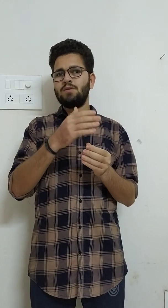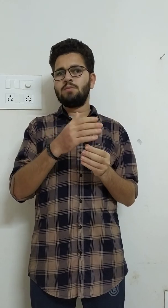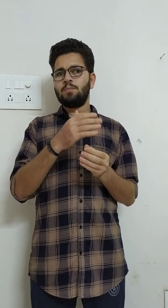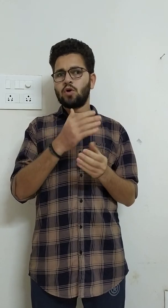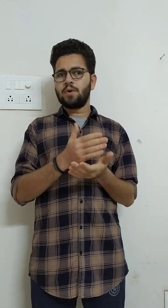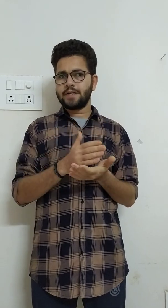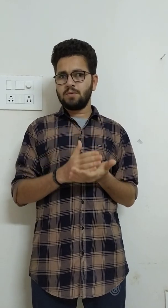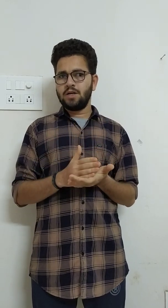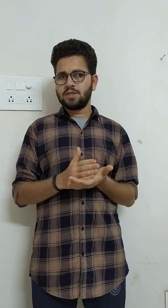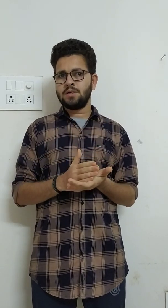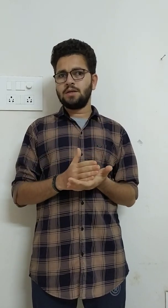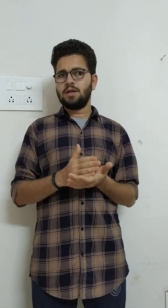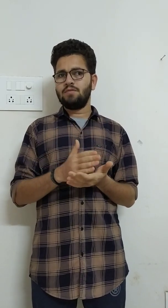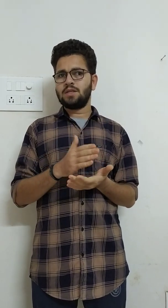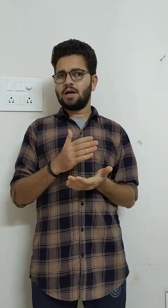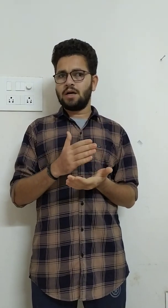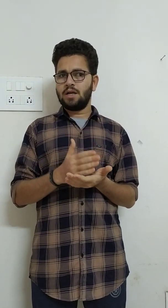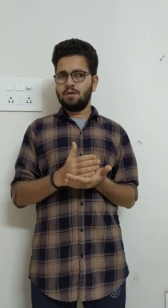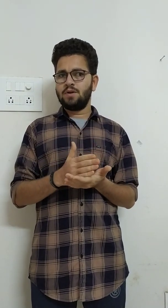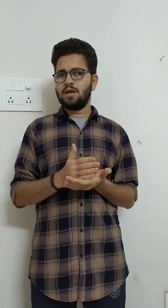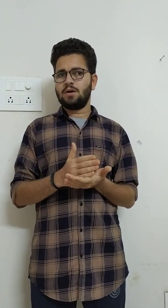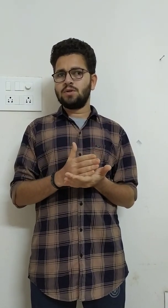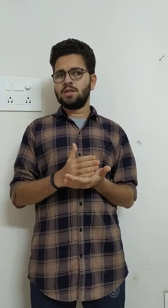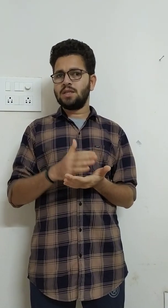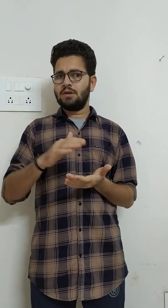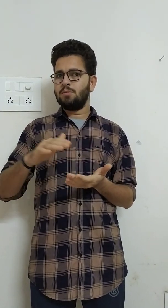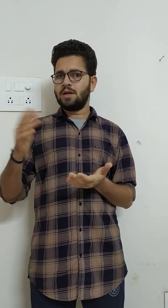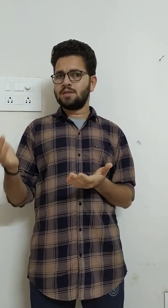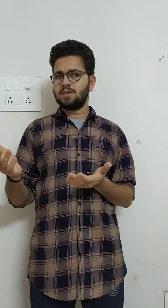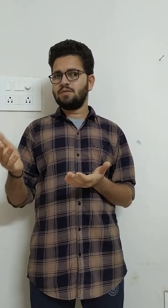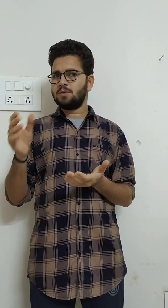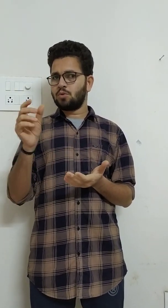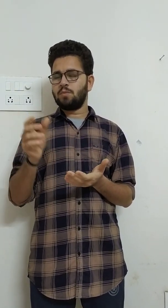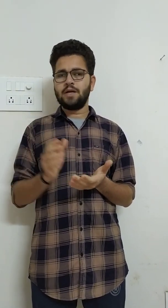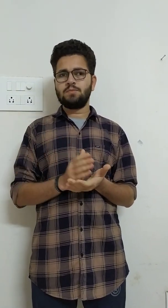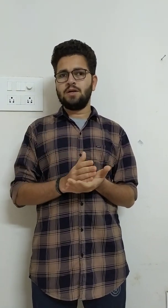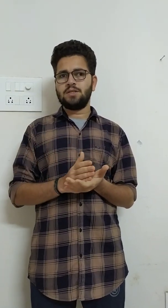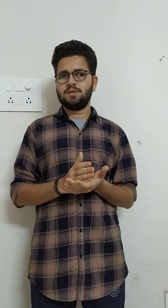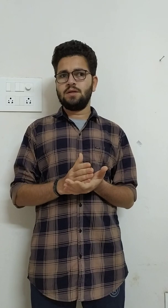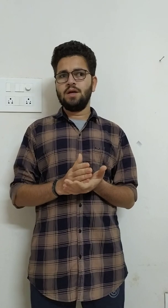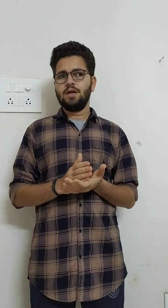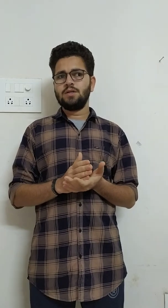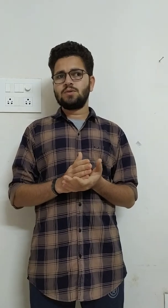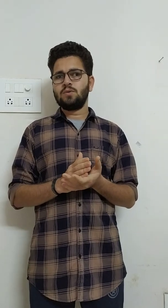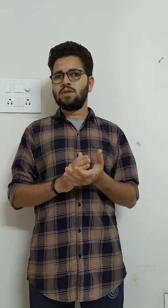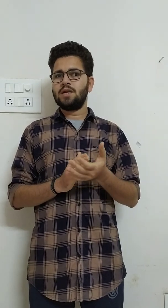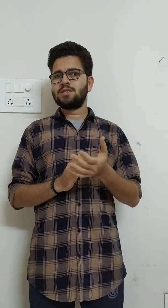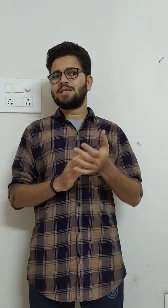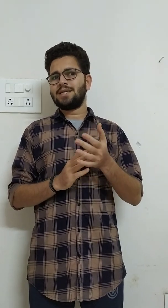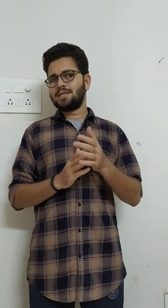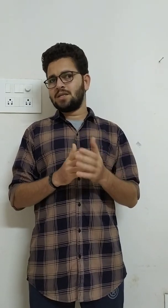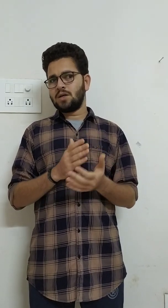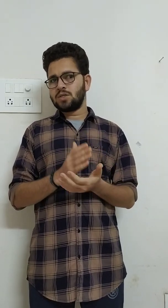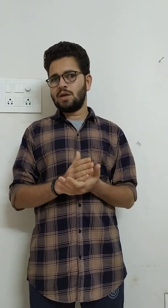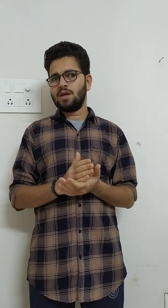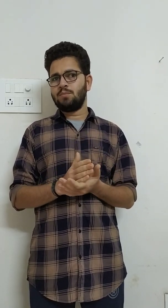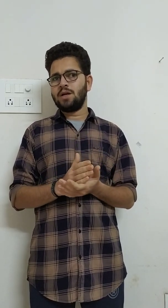will be a proper explanation. With every question there will be an answer with proper explanation. So there is a test series also available